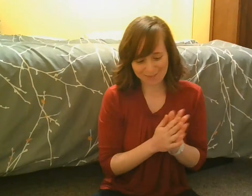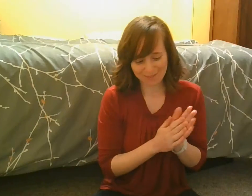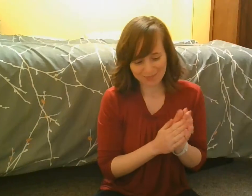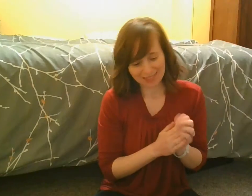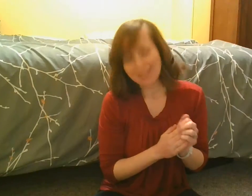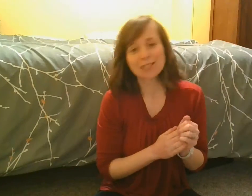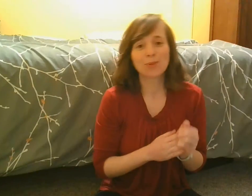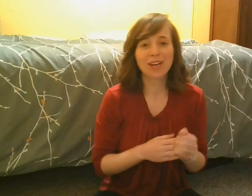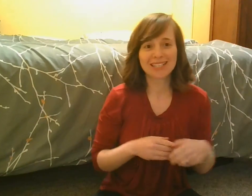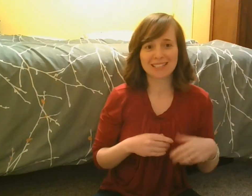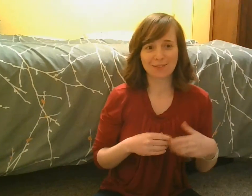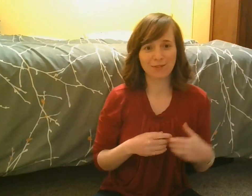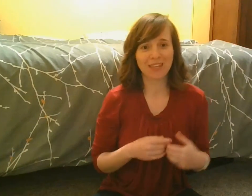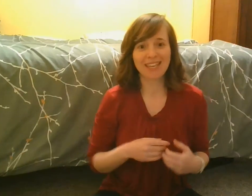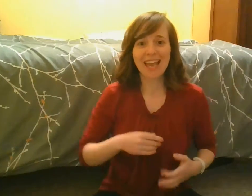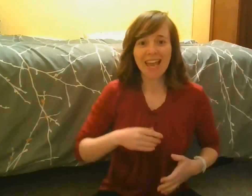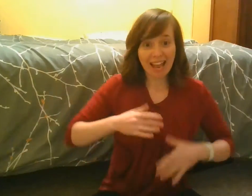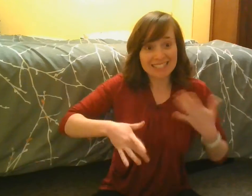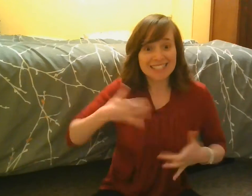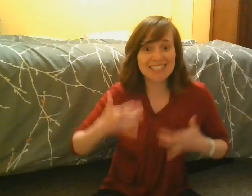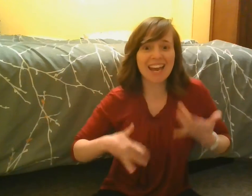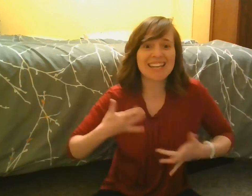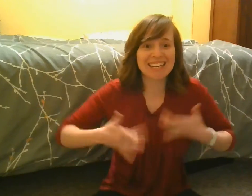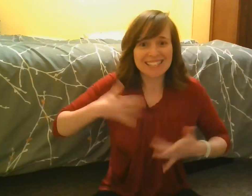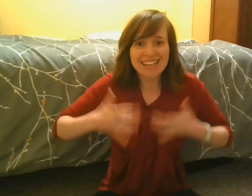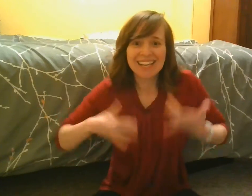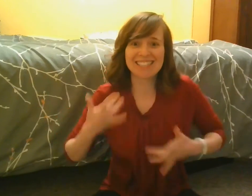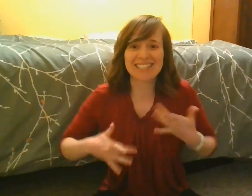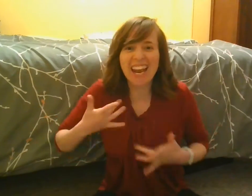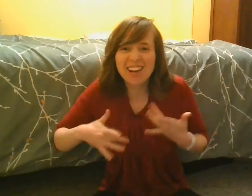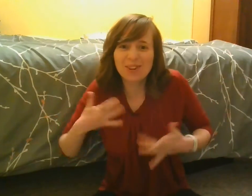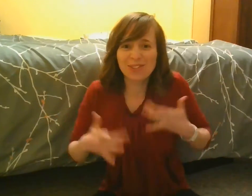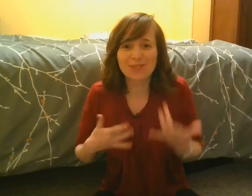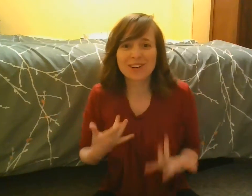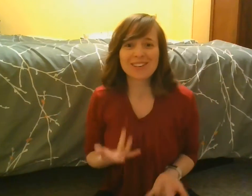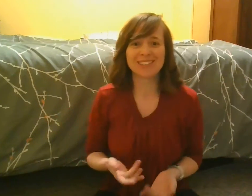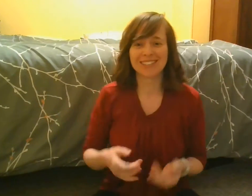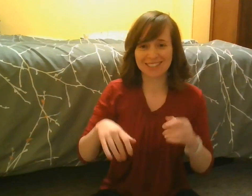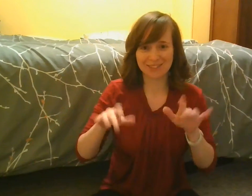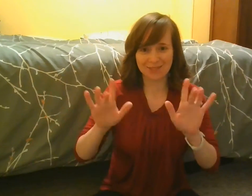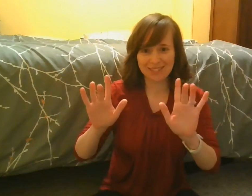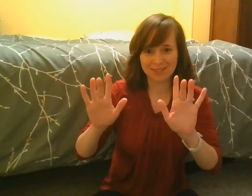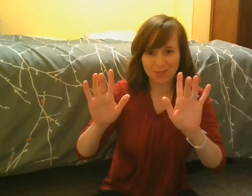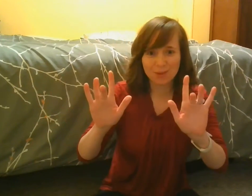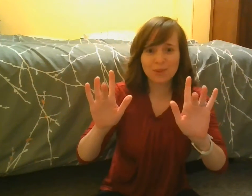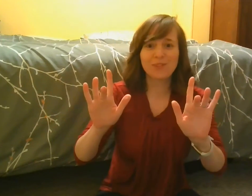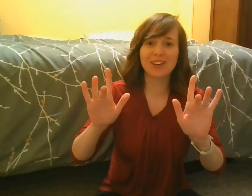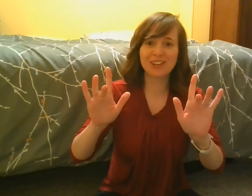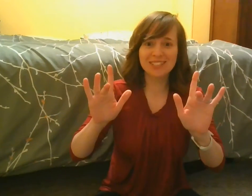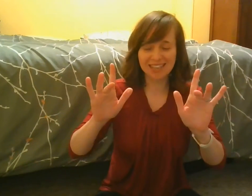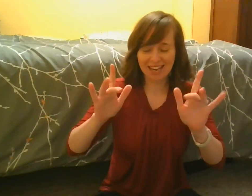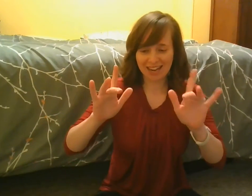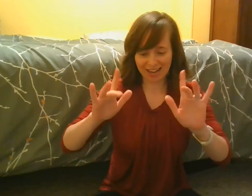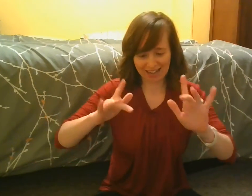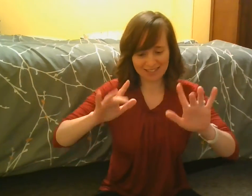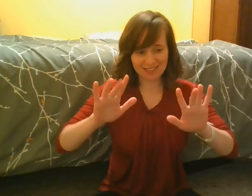wait. Next one is feeling excited or thrilled. So it's with middle fingers, and they